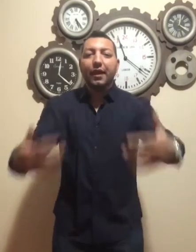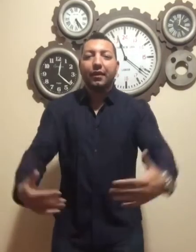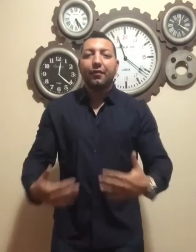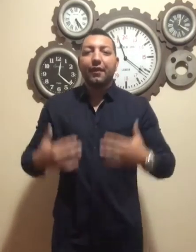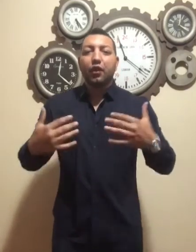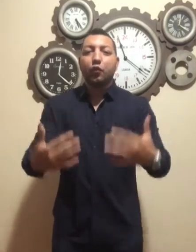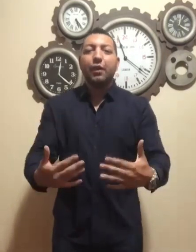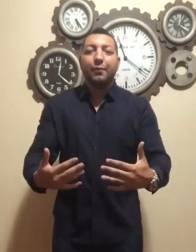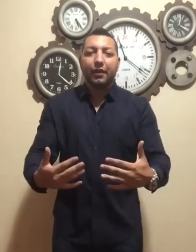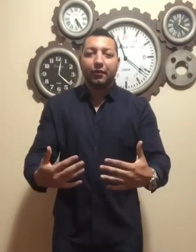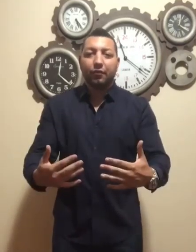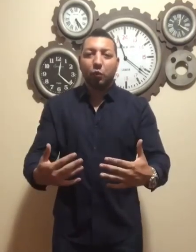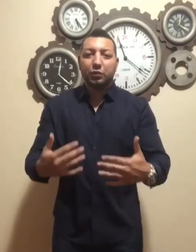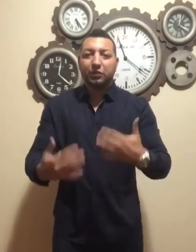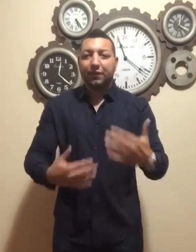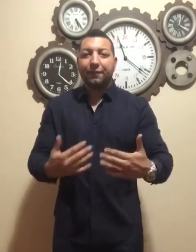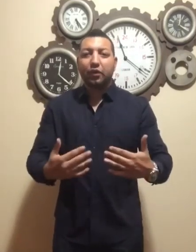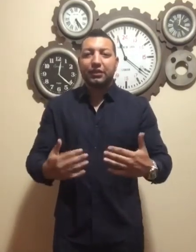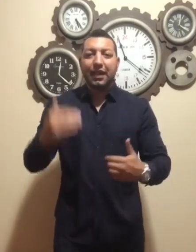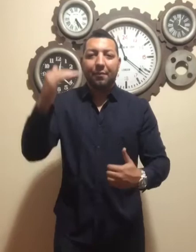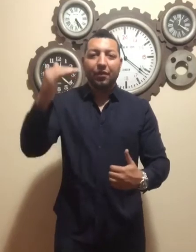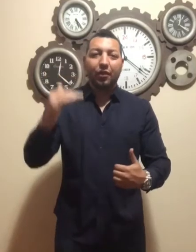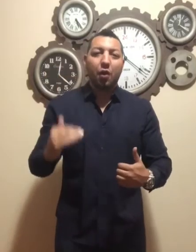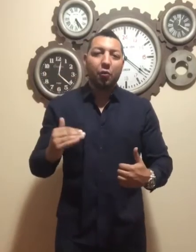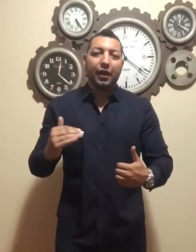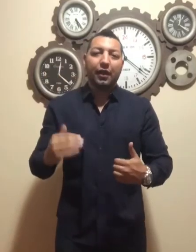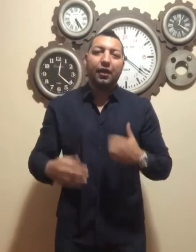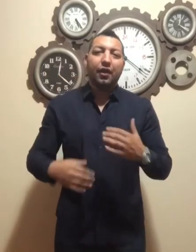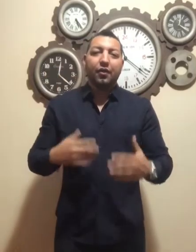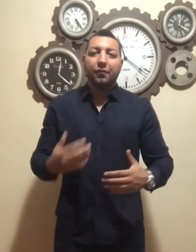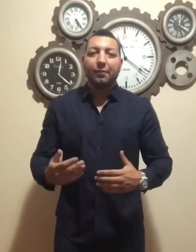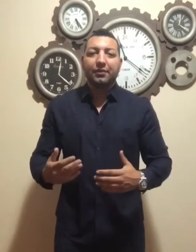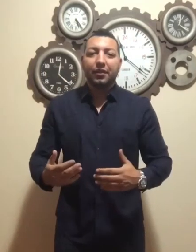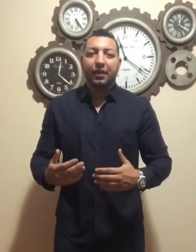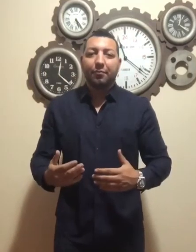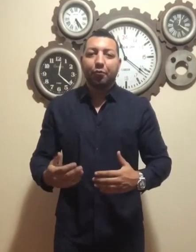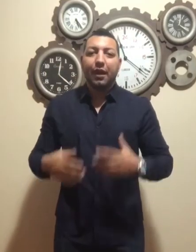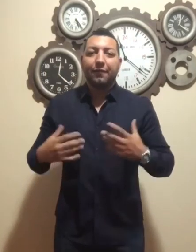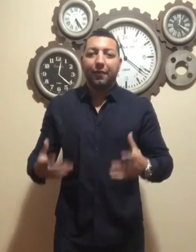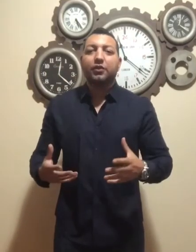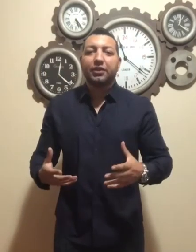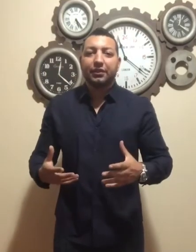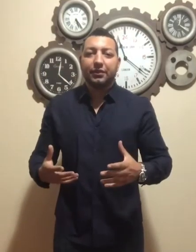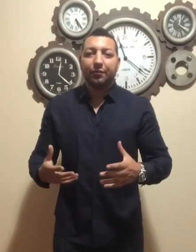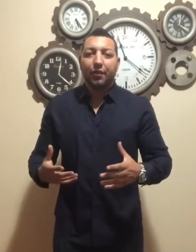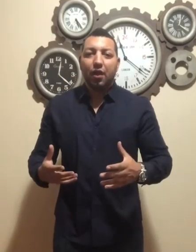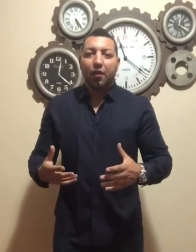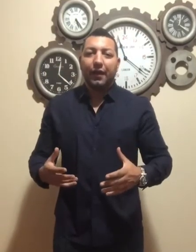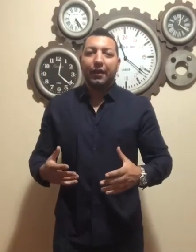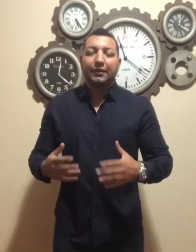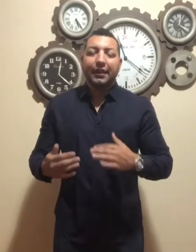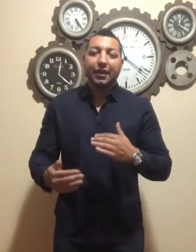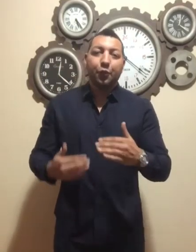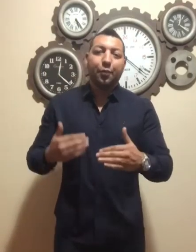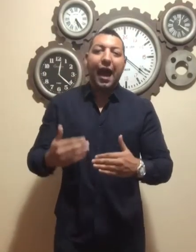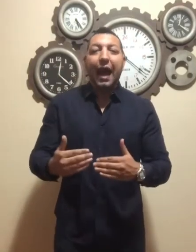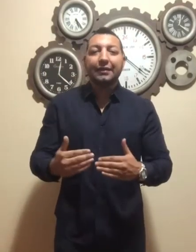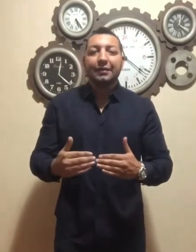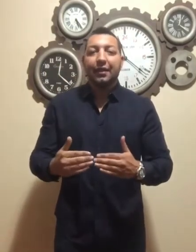forming the agreement, which was the first step in lowering the reptilian brain functions. All right, to get you past